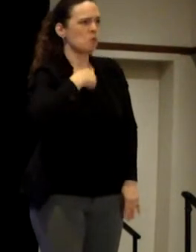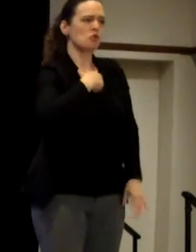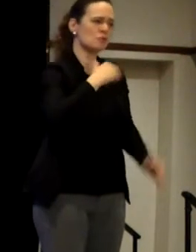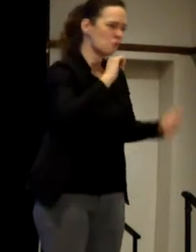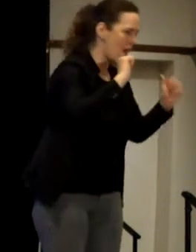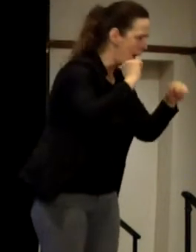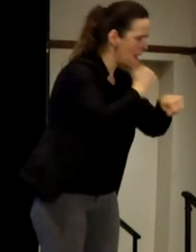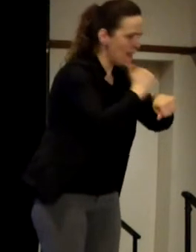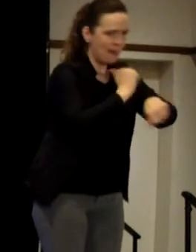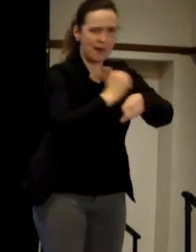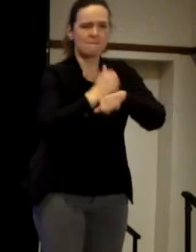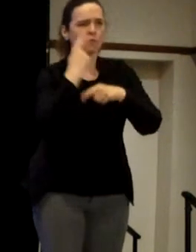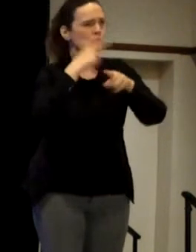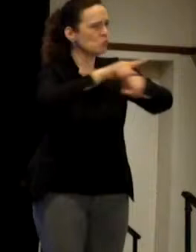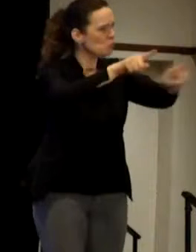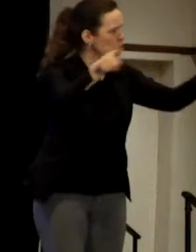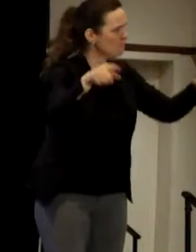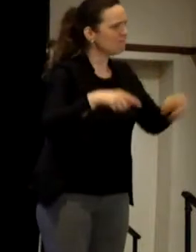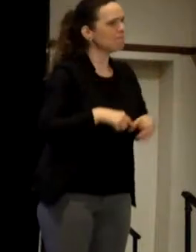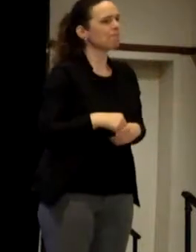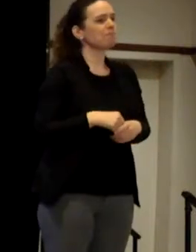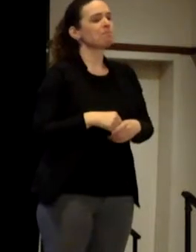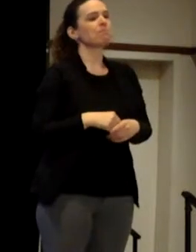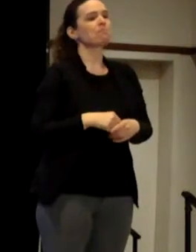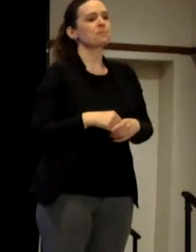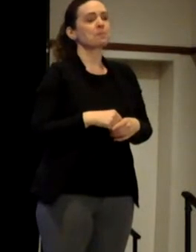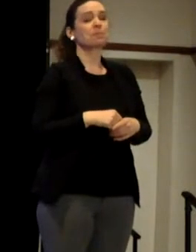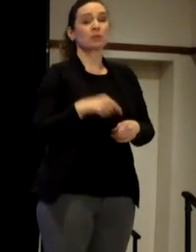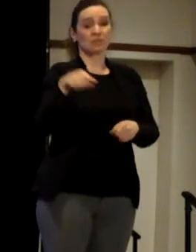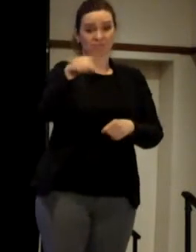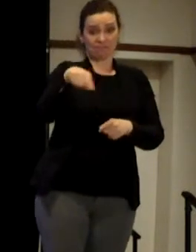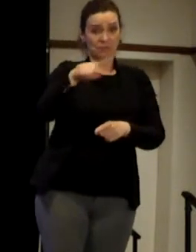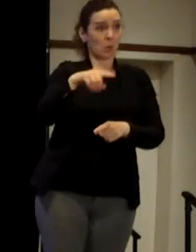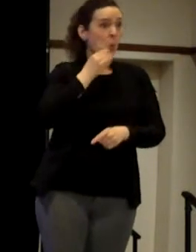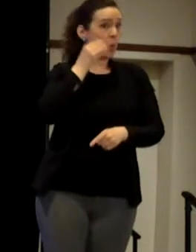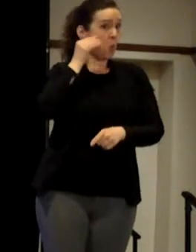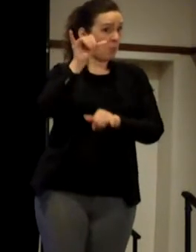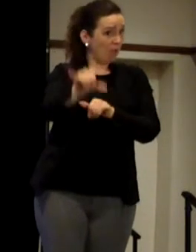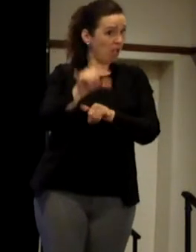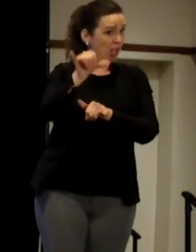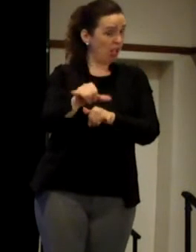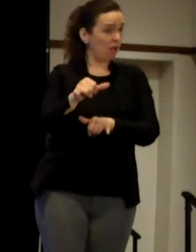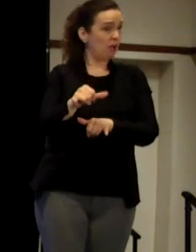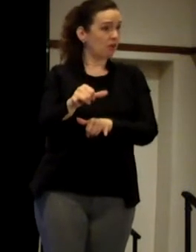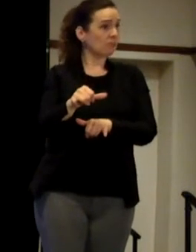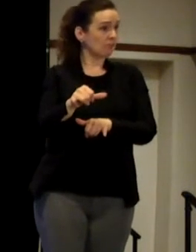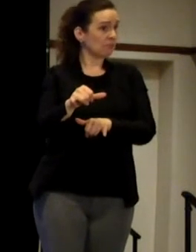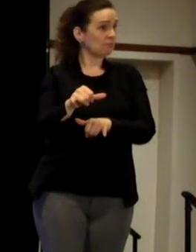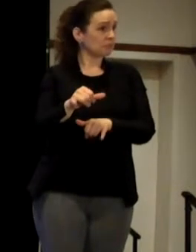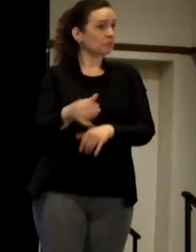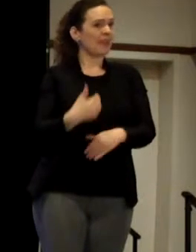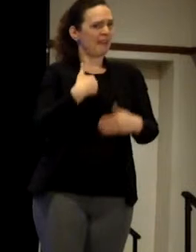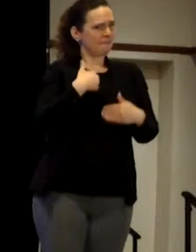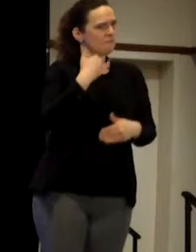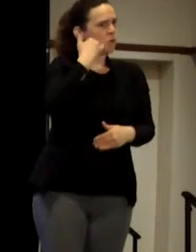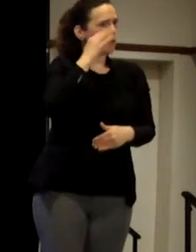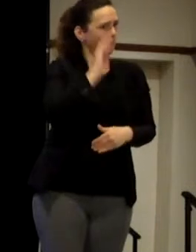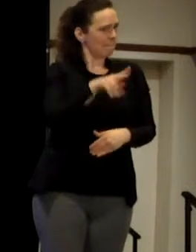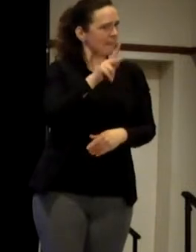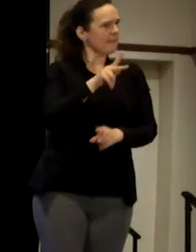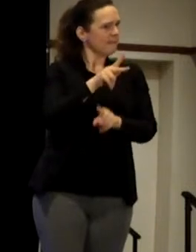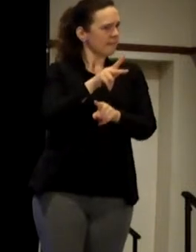Homebound residents, via our efforts and our phone banks, we received an additional 350 seniors that we will